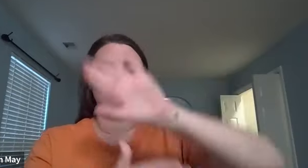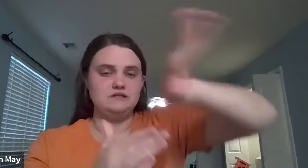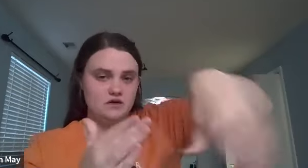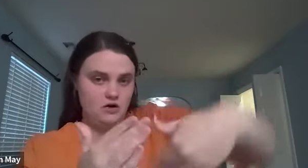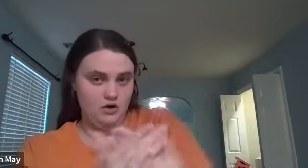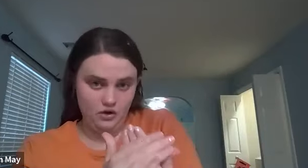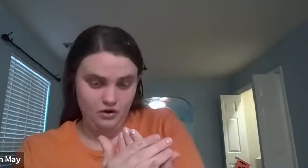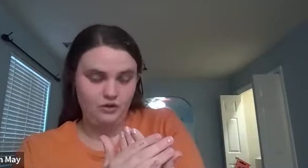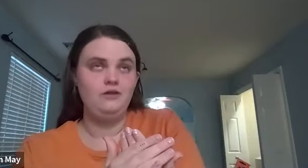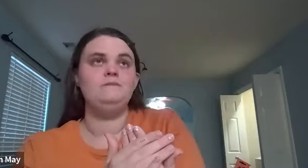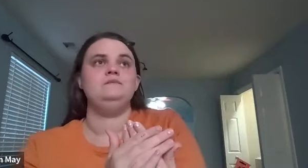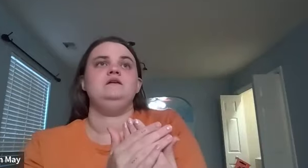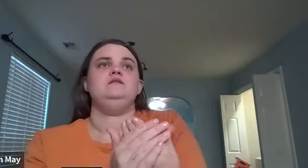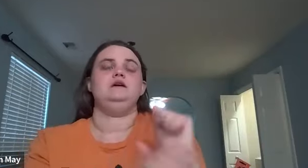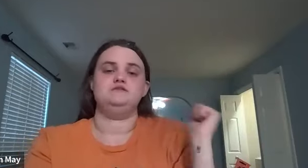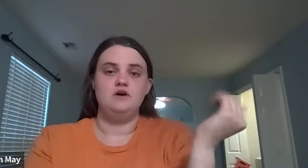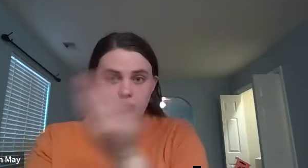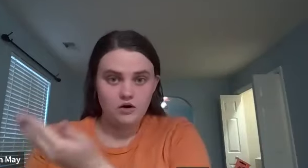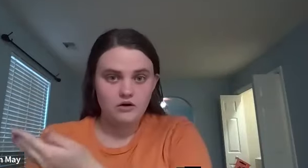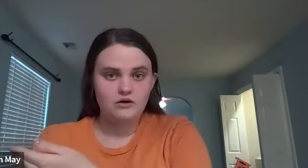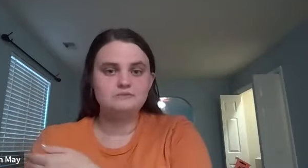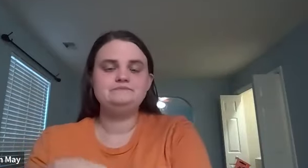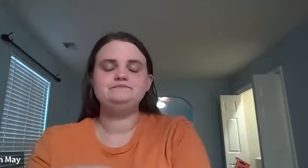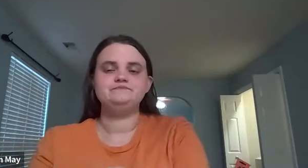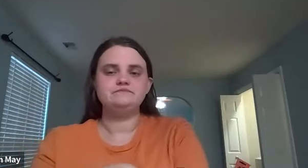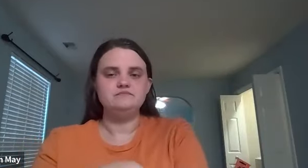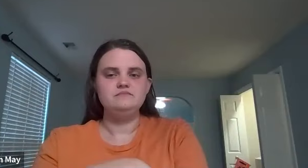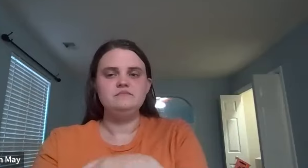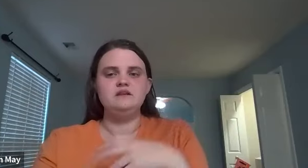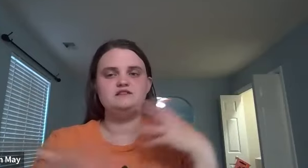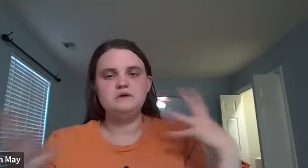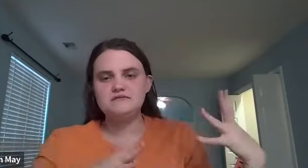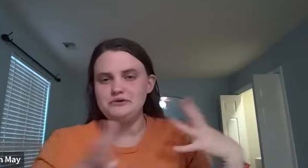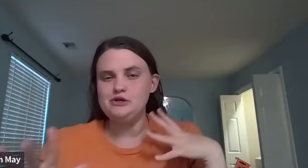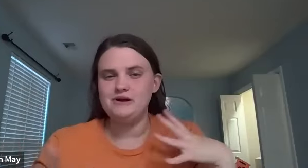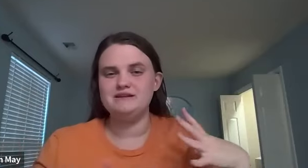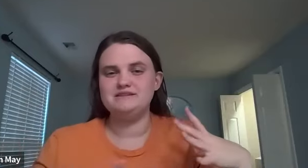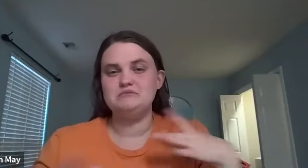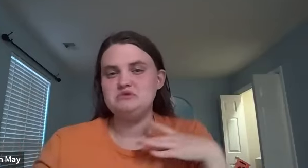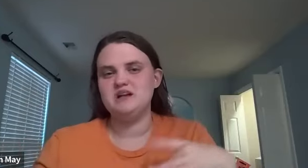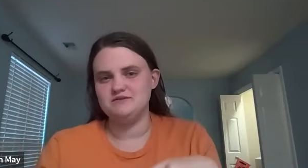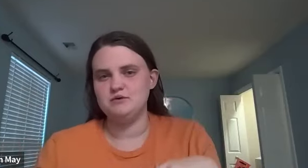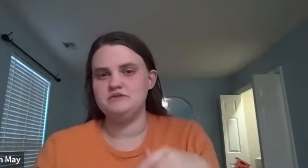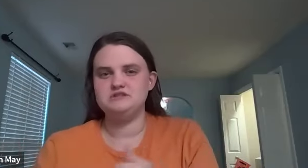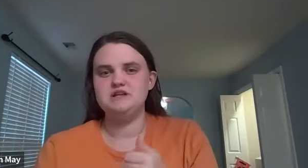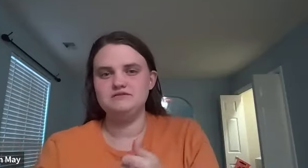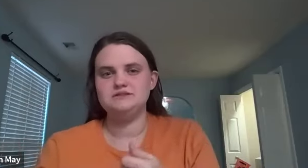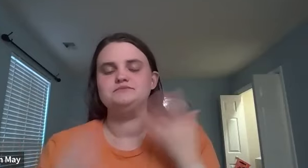always all. There's all. It's whatever you guys are most comfortable with yourselves.